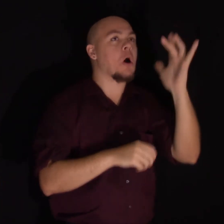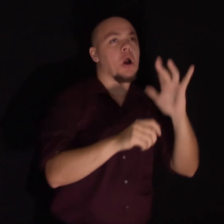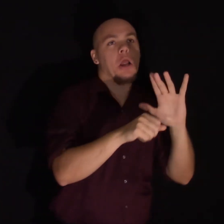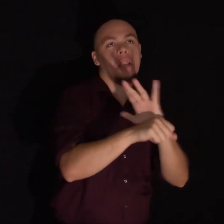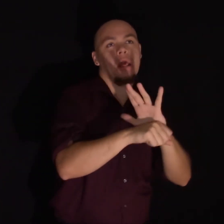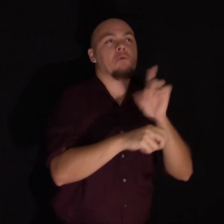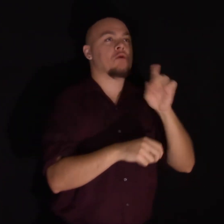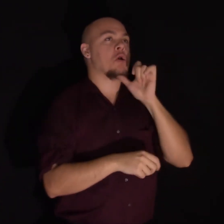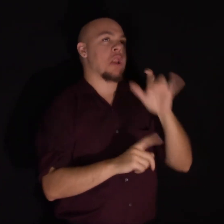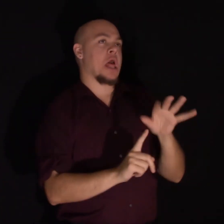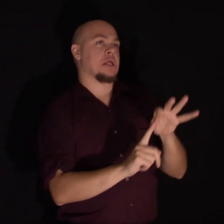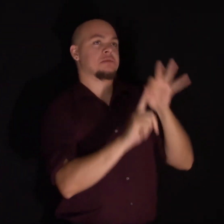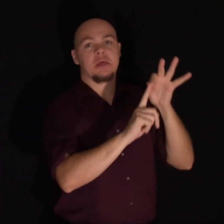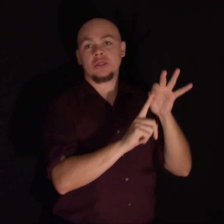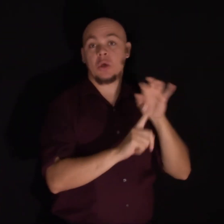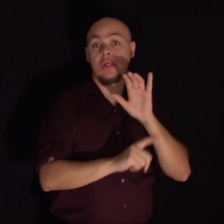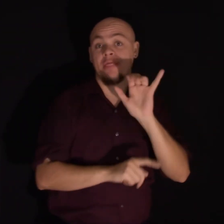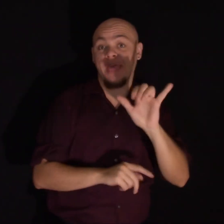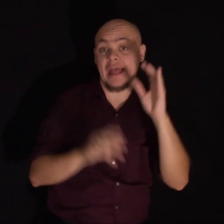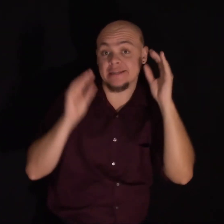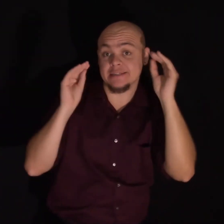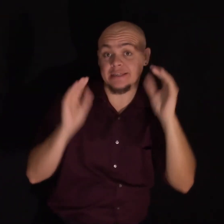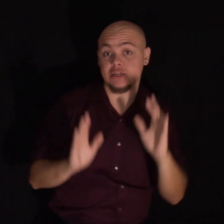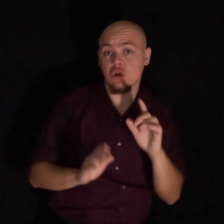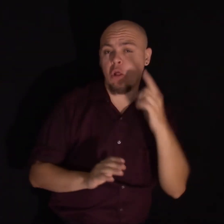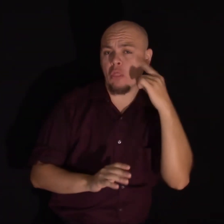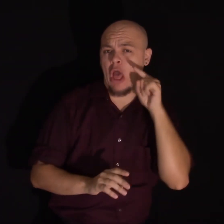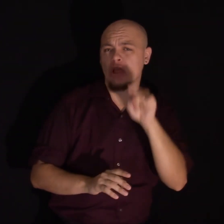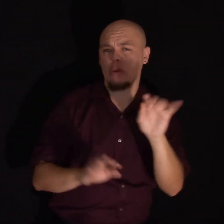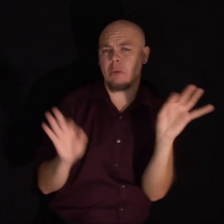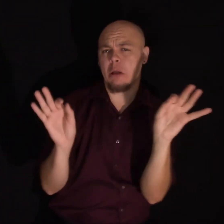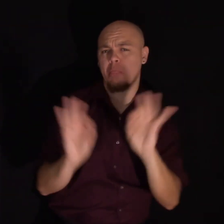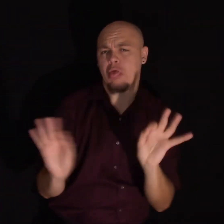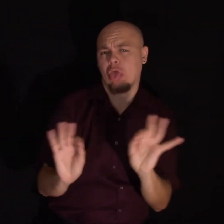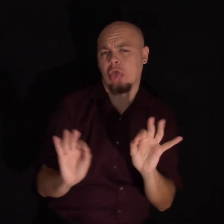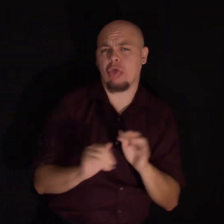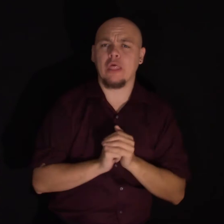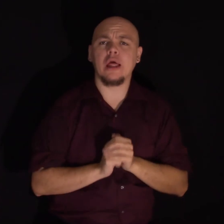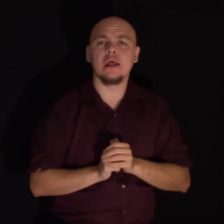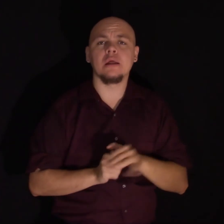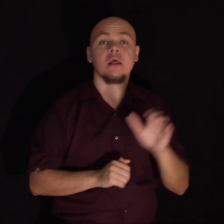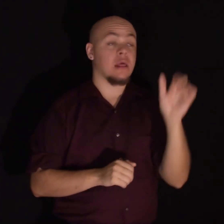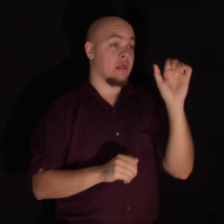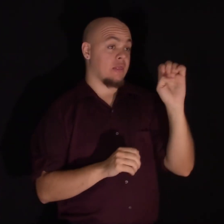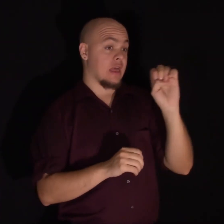enough. Remember that teacher who didn't think much of you? That